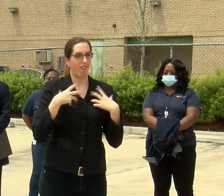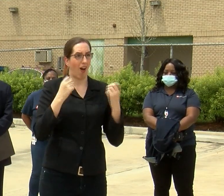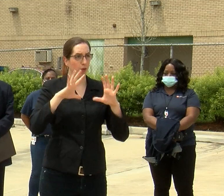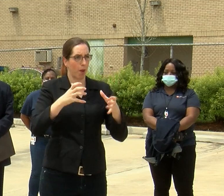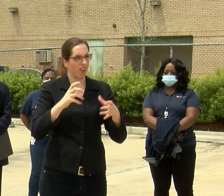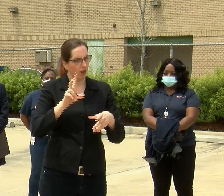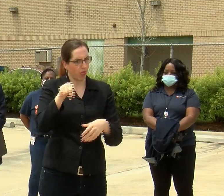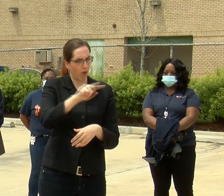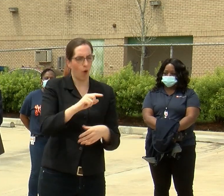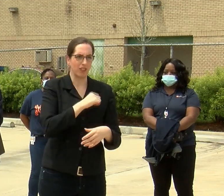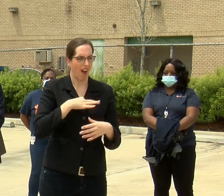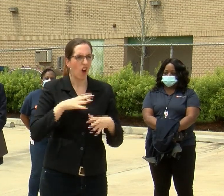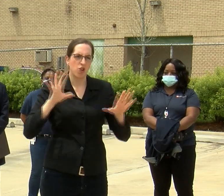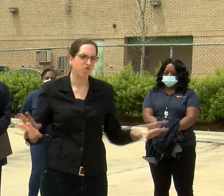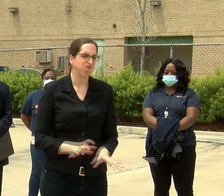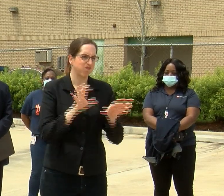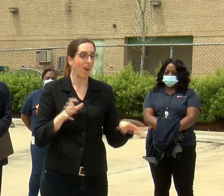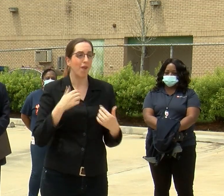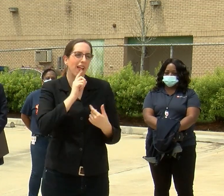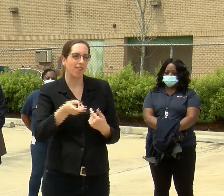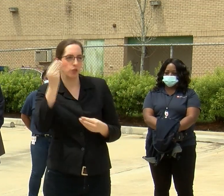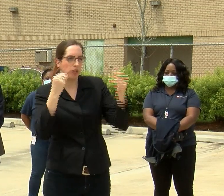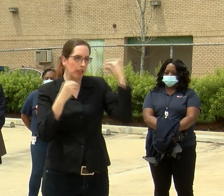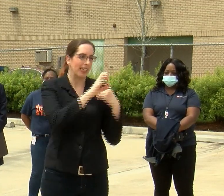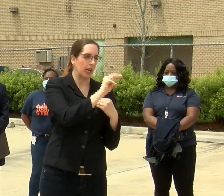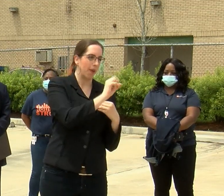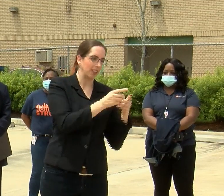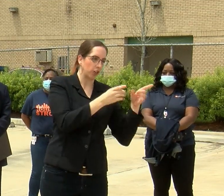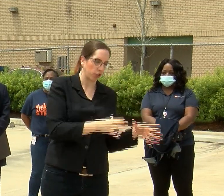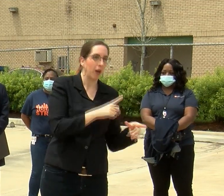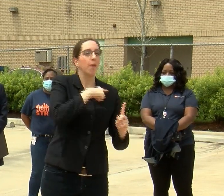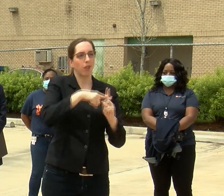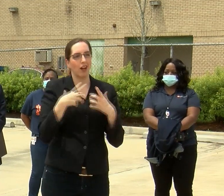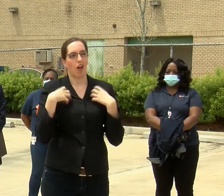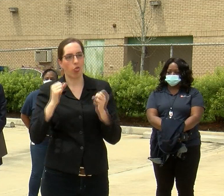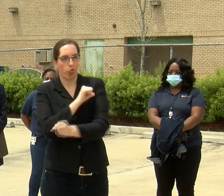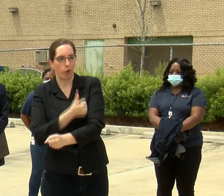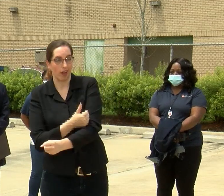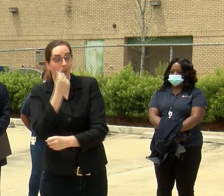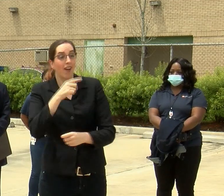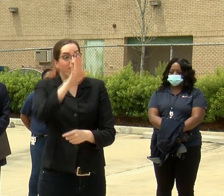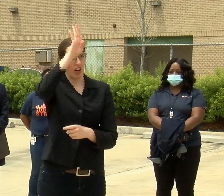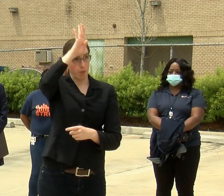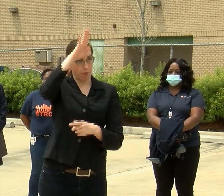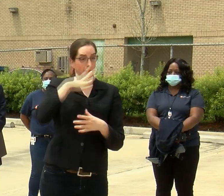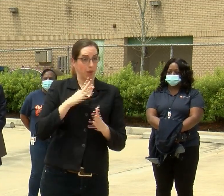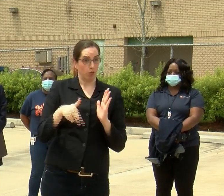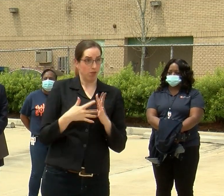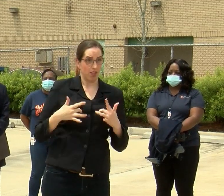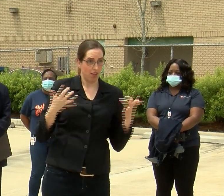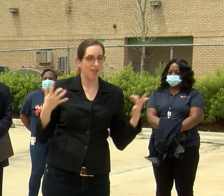department. So I wear two hats in the city of Houston. I'm the EMS medical director and I'm also the public health authority. So in my role within the fire department, I have for many, many